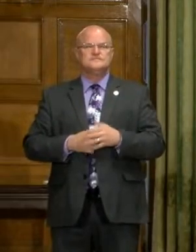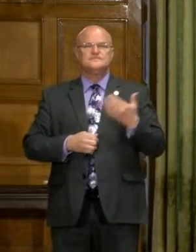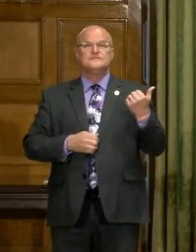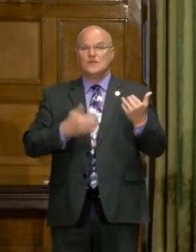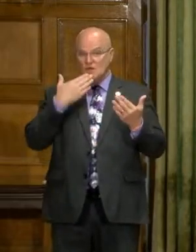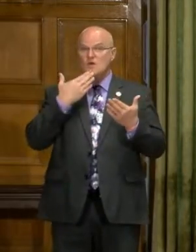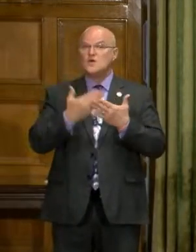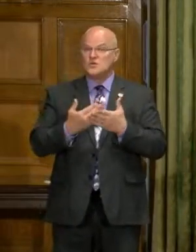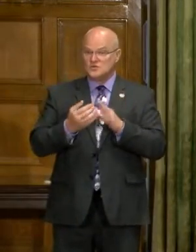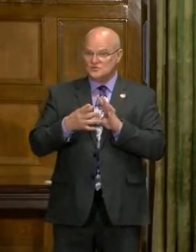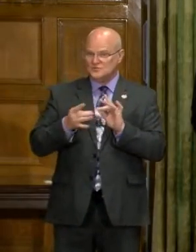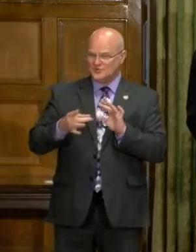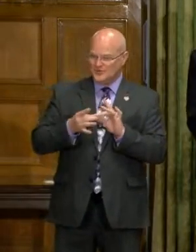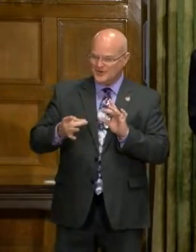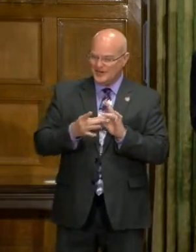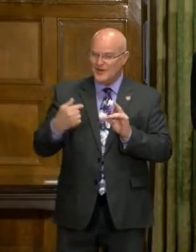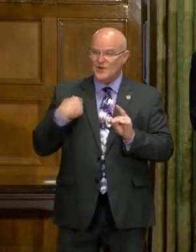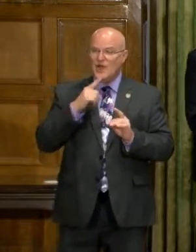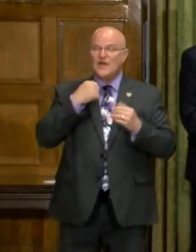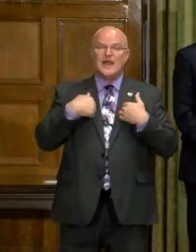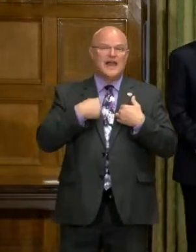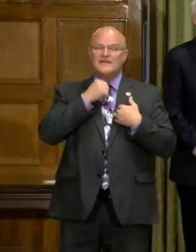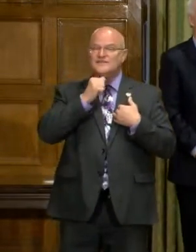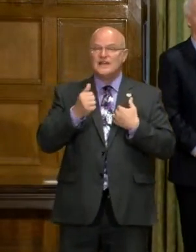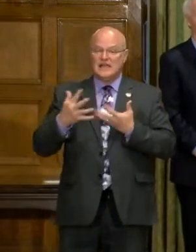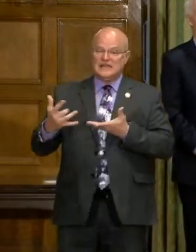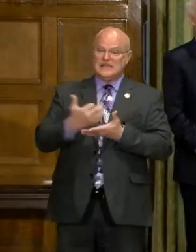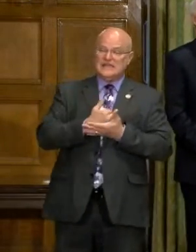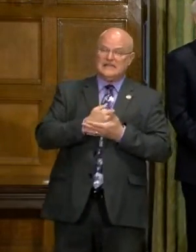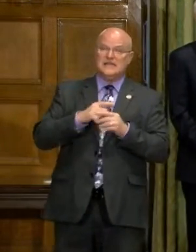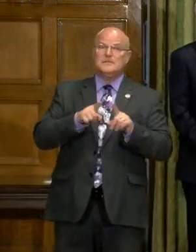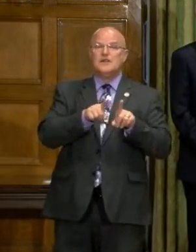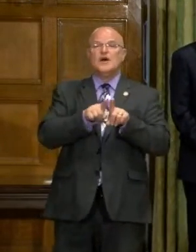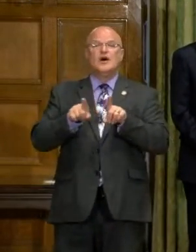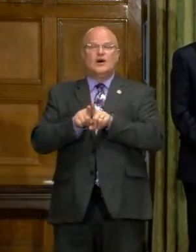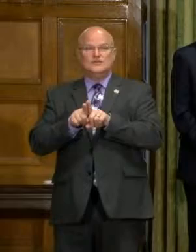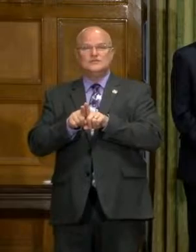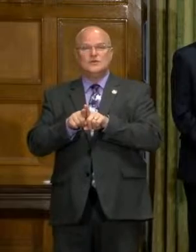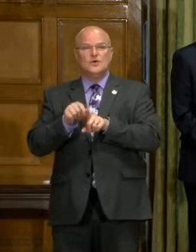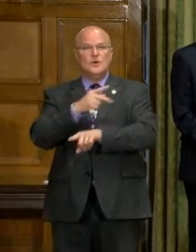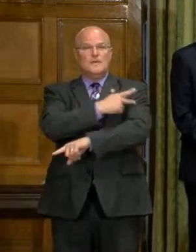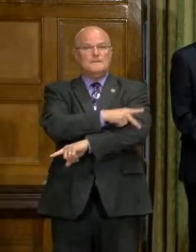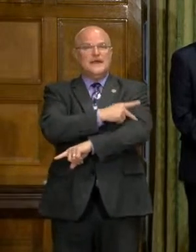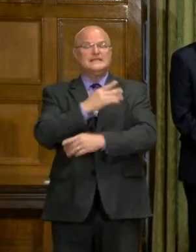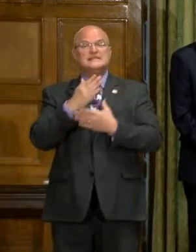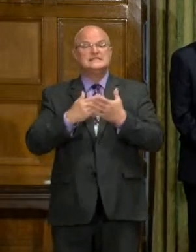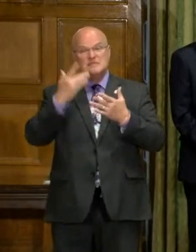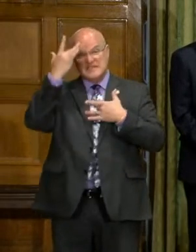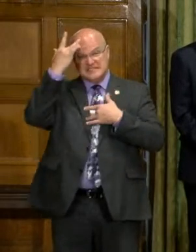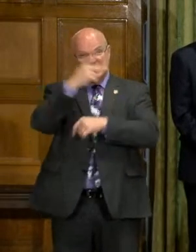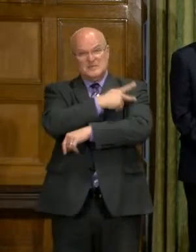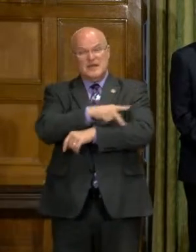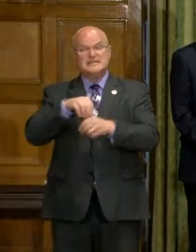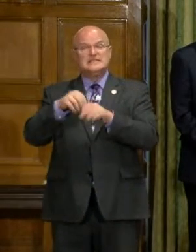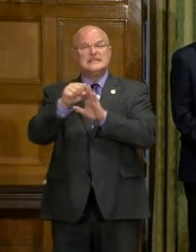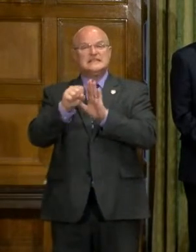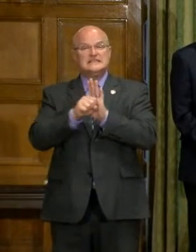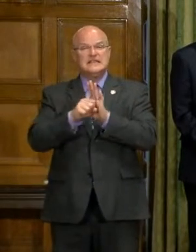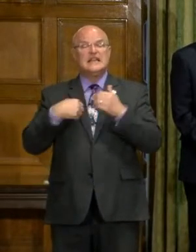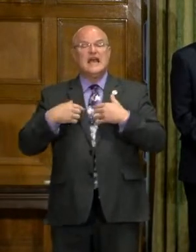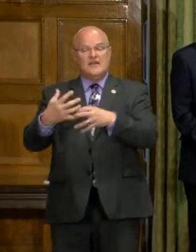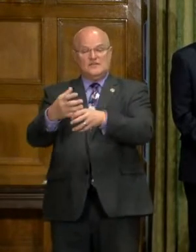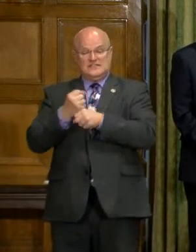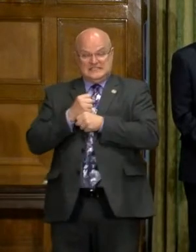is another very good story. We actually have not only collected, but also patients, some of the sick patients in the state